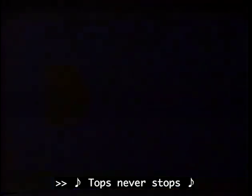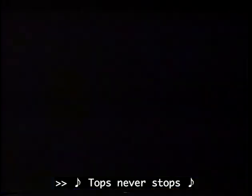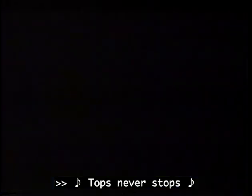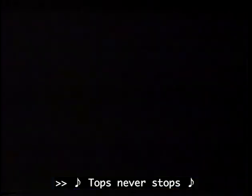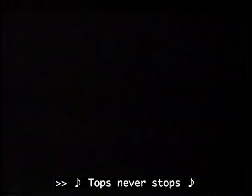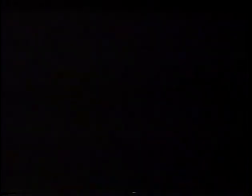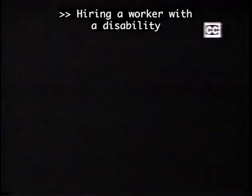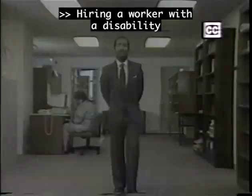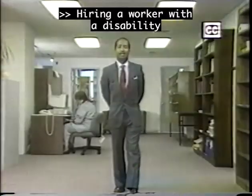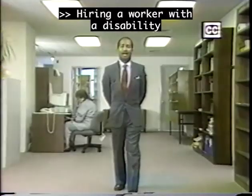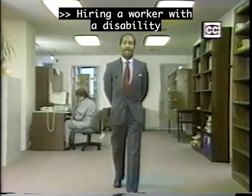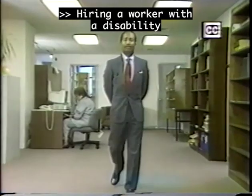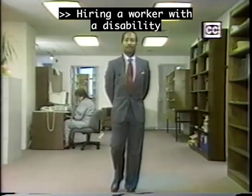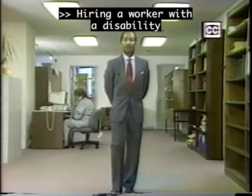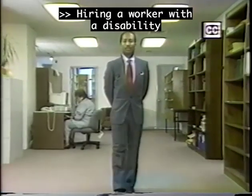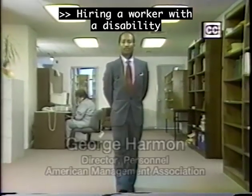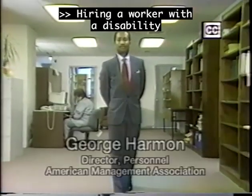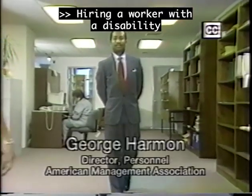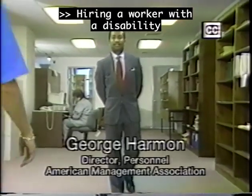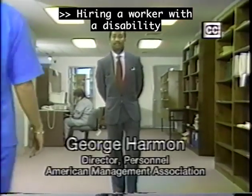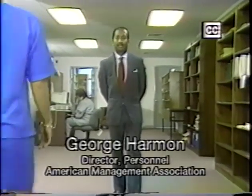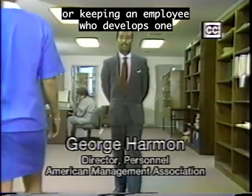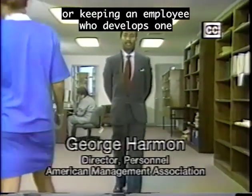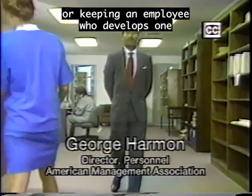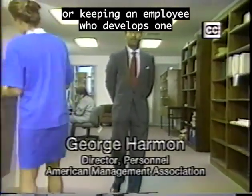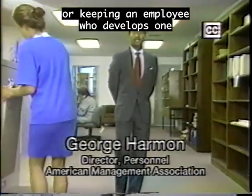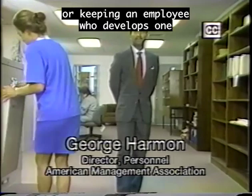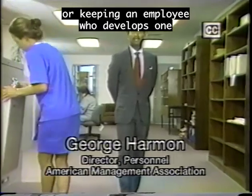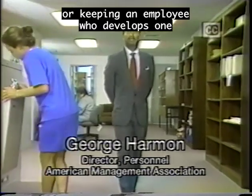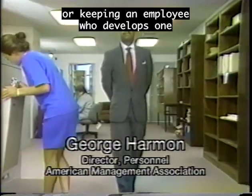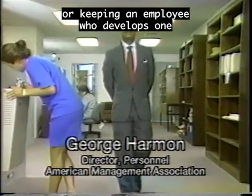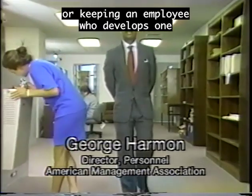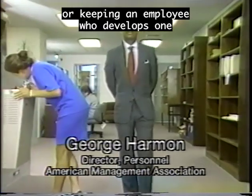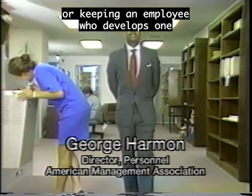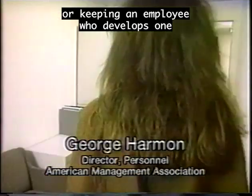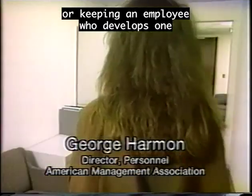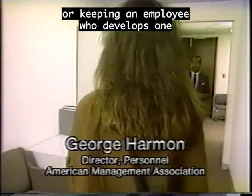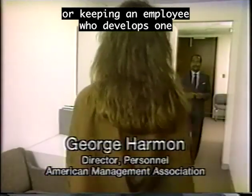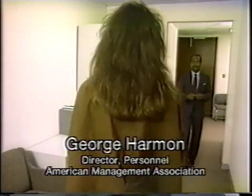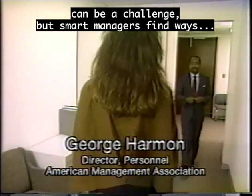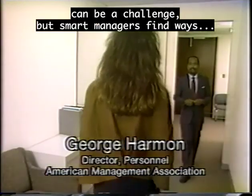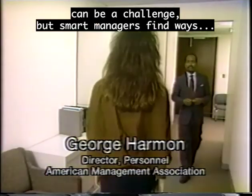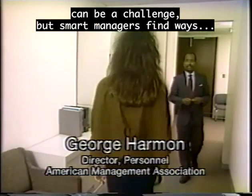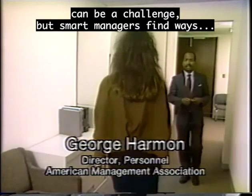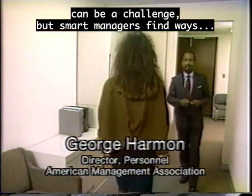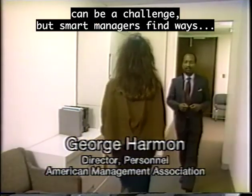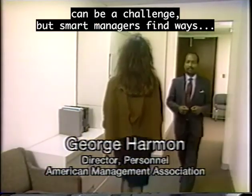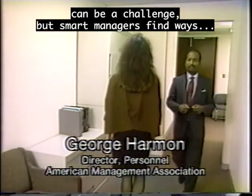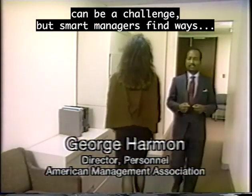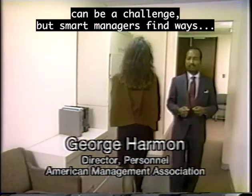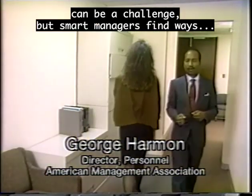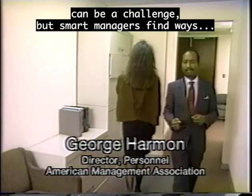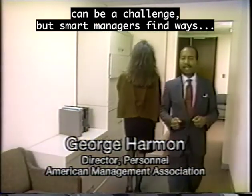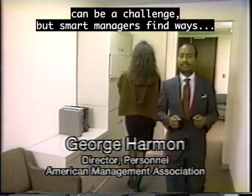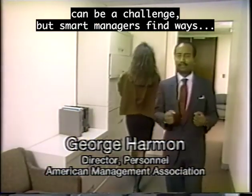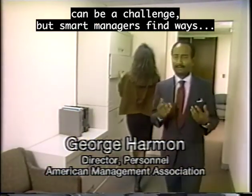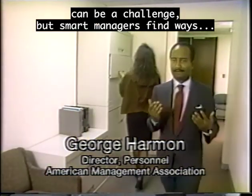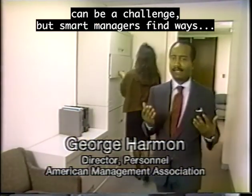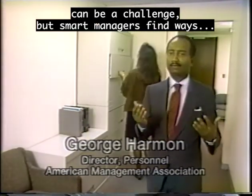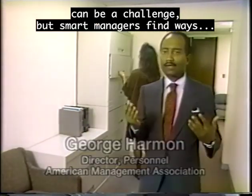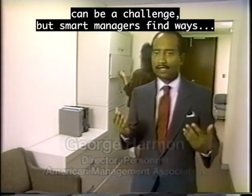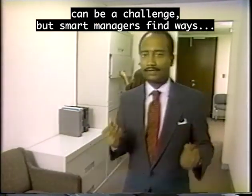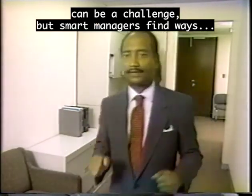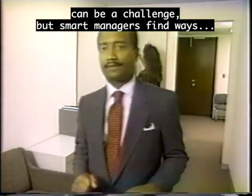stops. Hiring a worker with a disability or keeping an employee who develops one can be a challenge, but smart